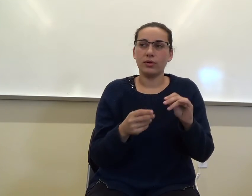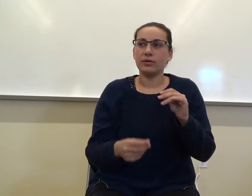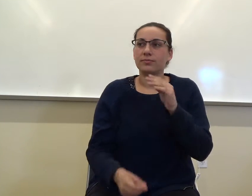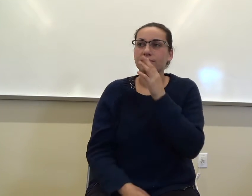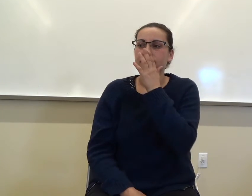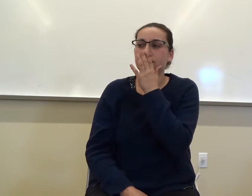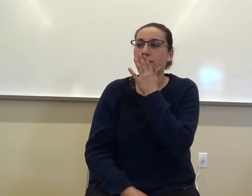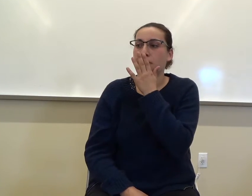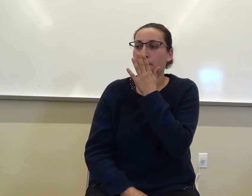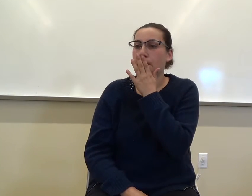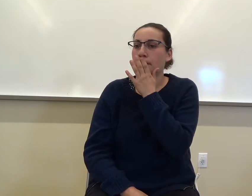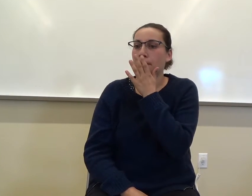there